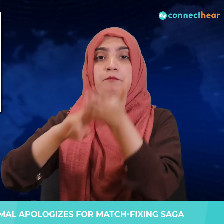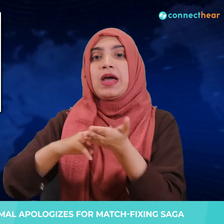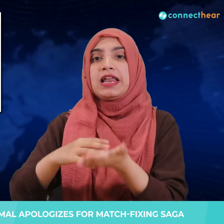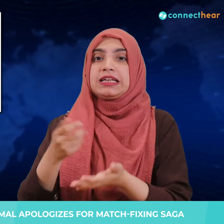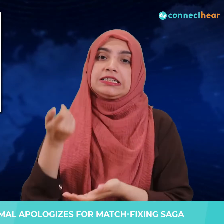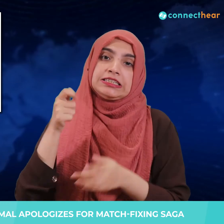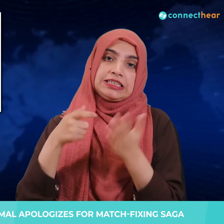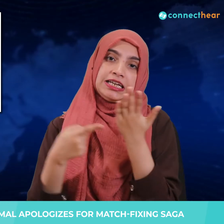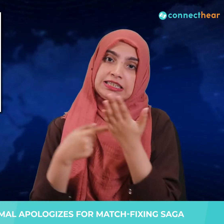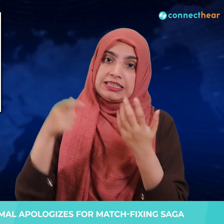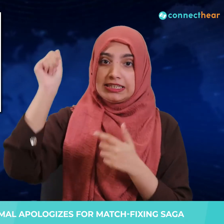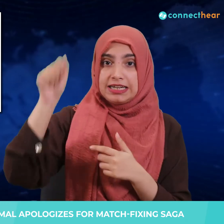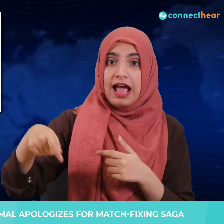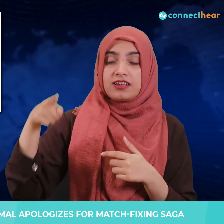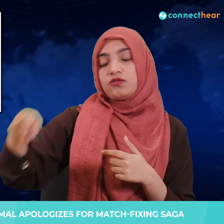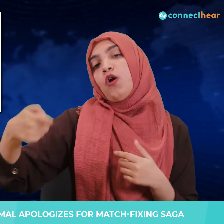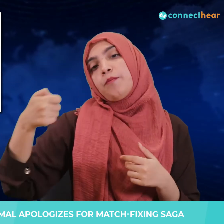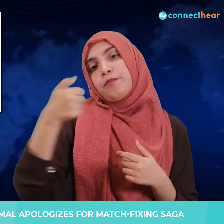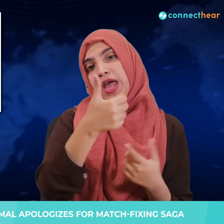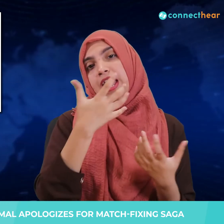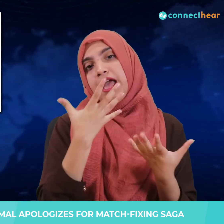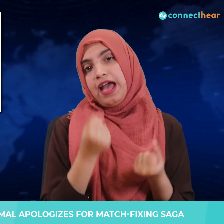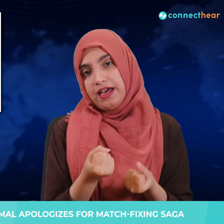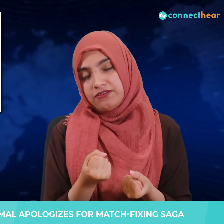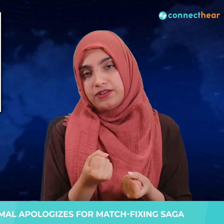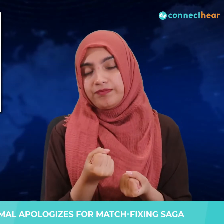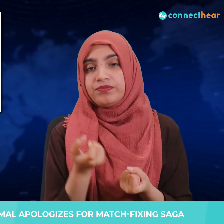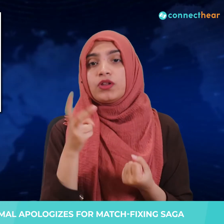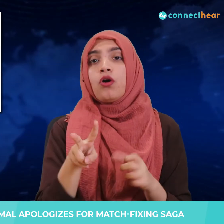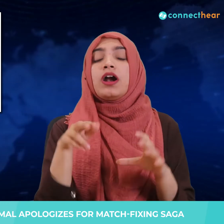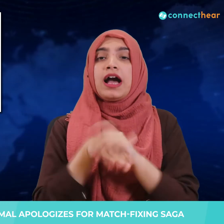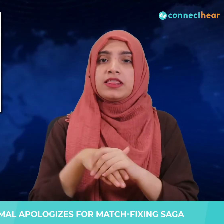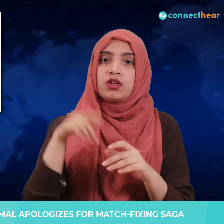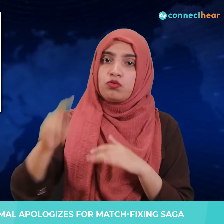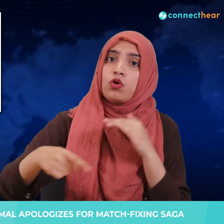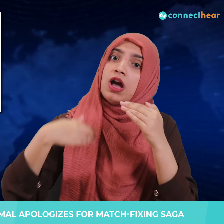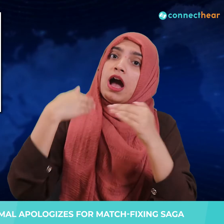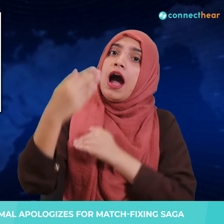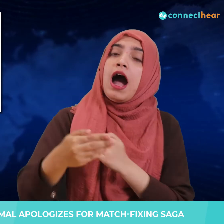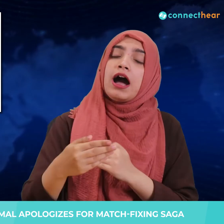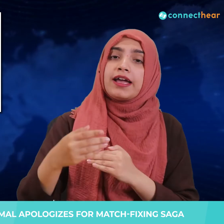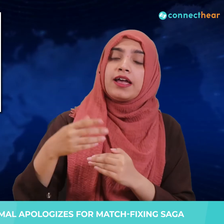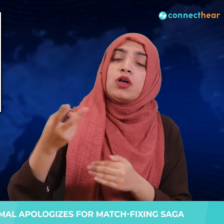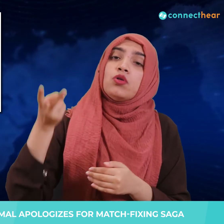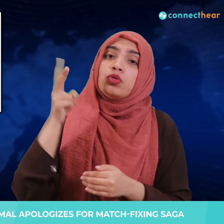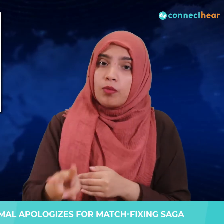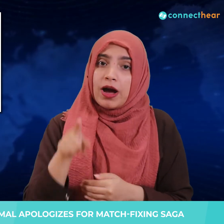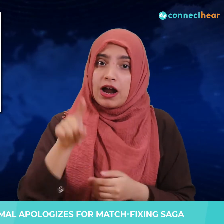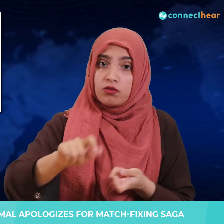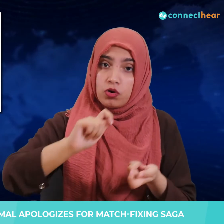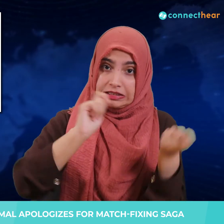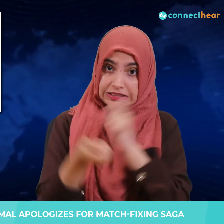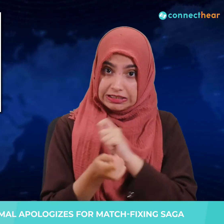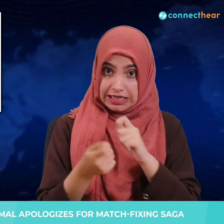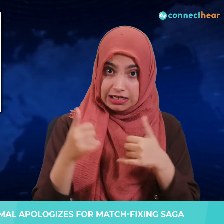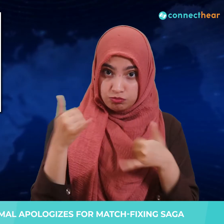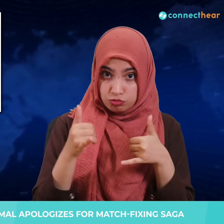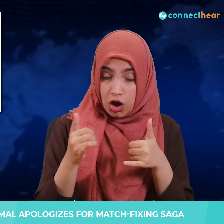million. The 31-year-old will be eligible to reintegrate into the cricketing activities as